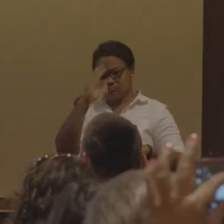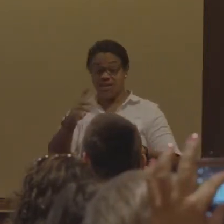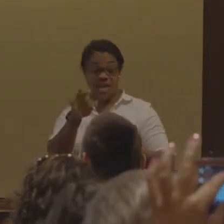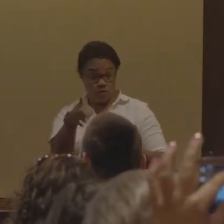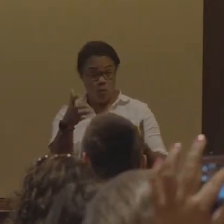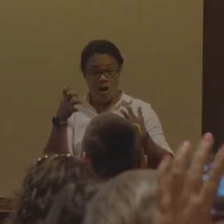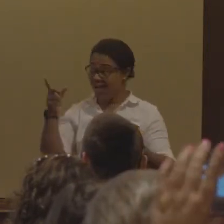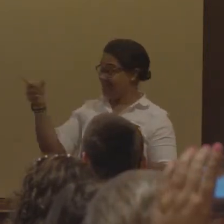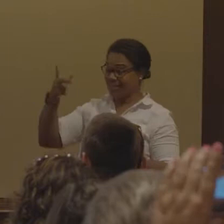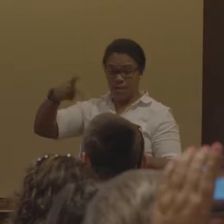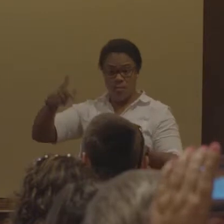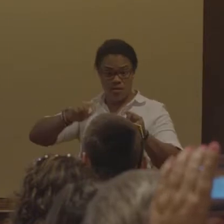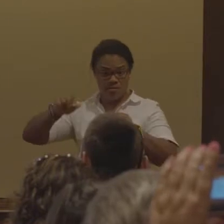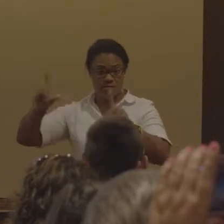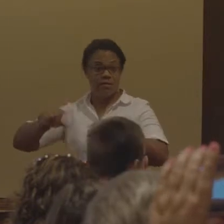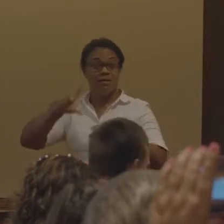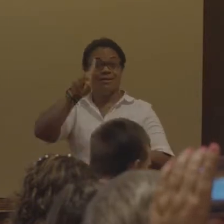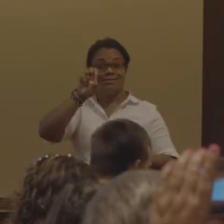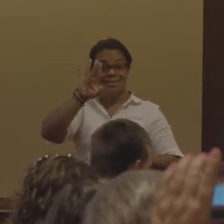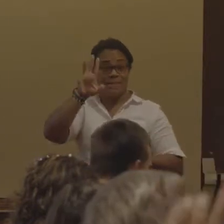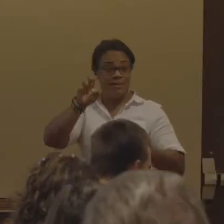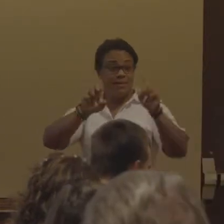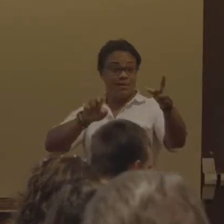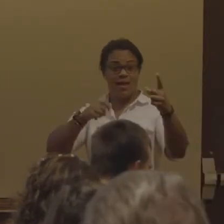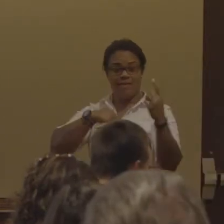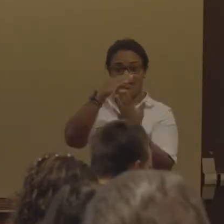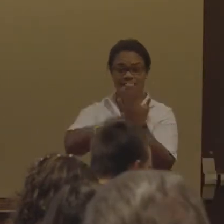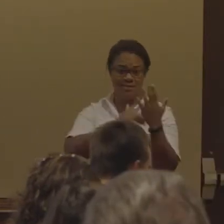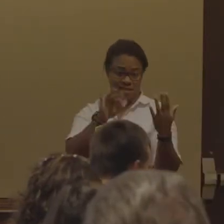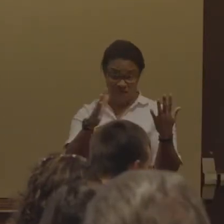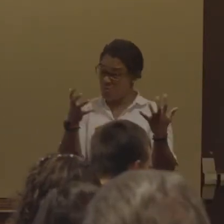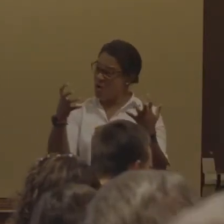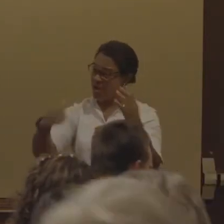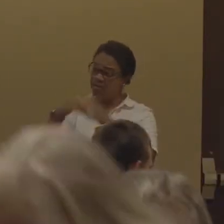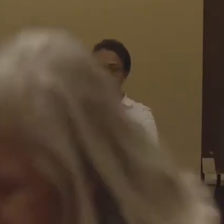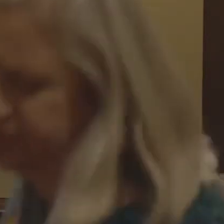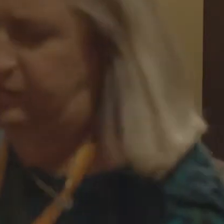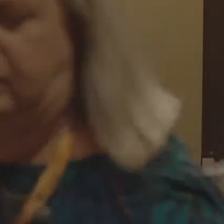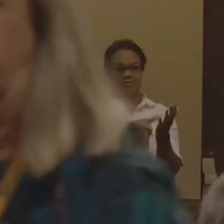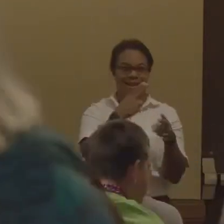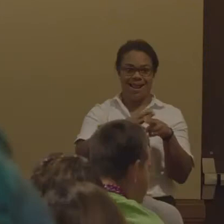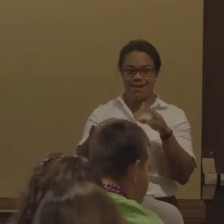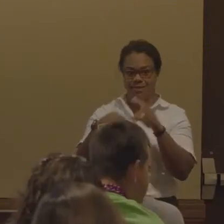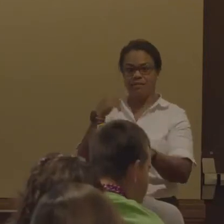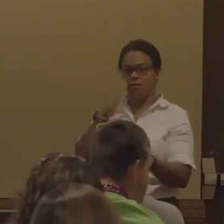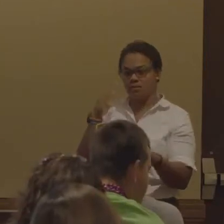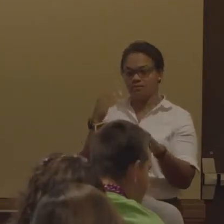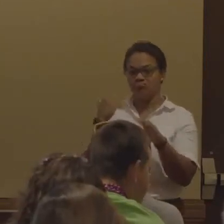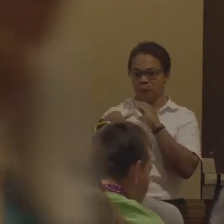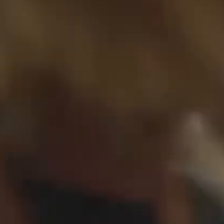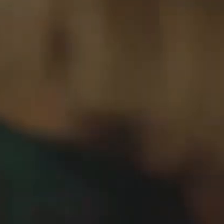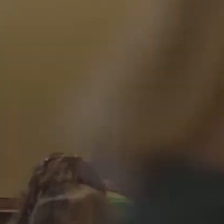of this presentation, Debbie back there has a sign-up sheet. If you would just do your name and email, we'll be glad to send this to you.